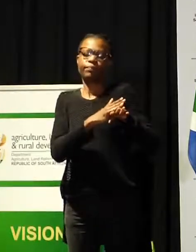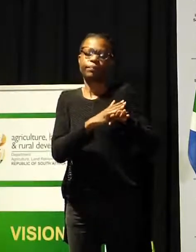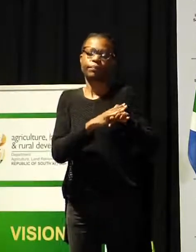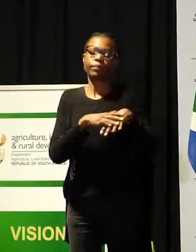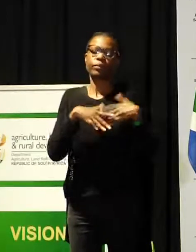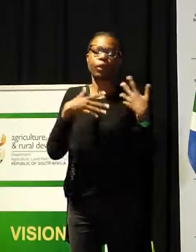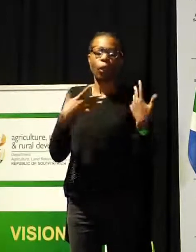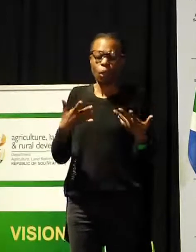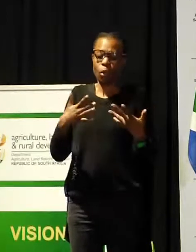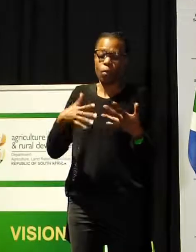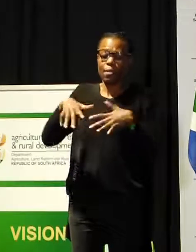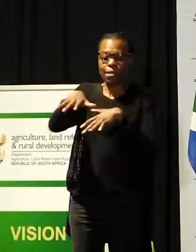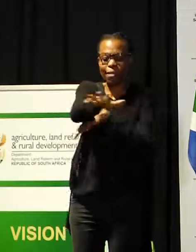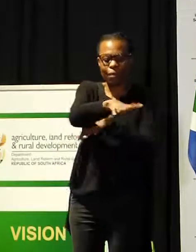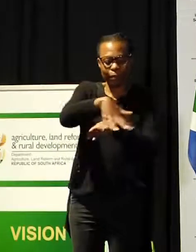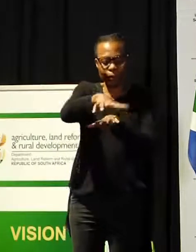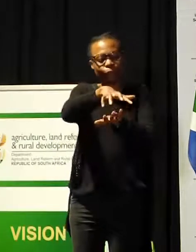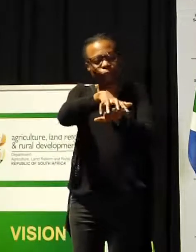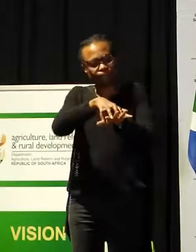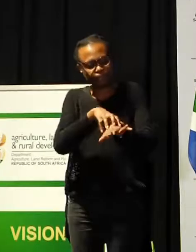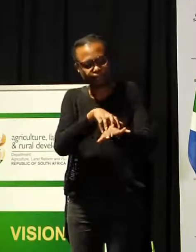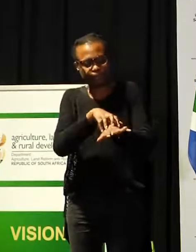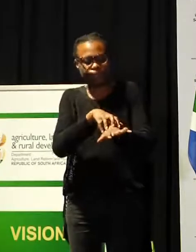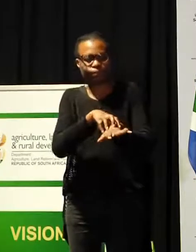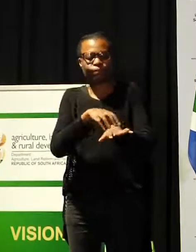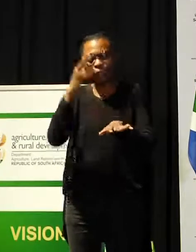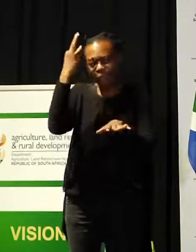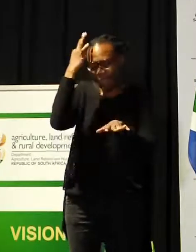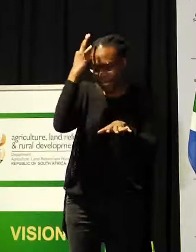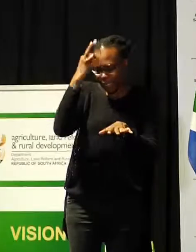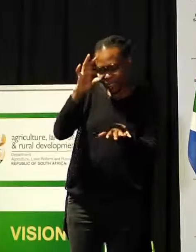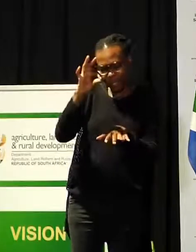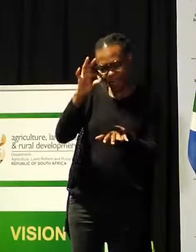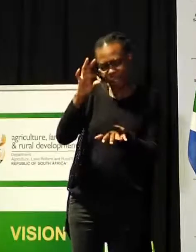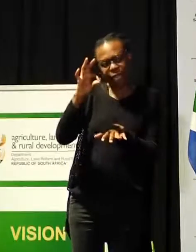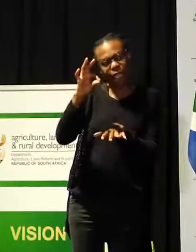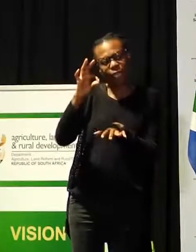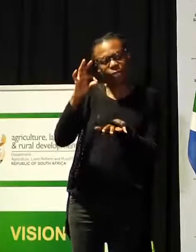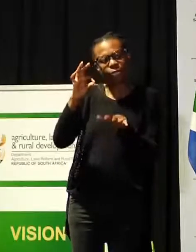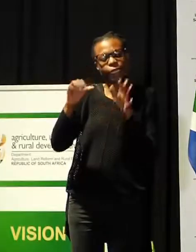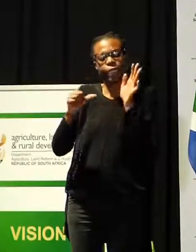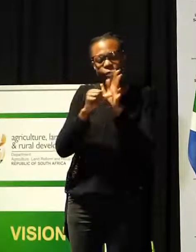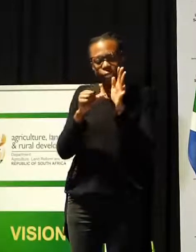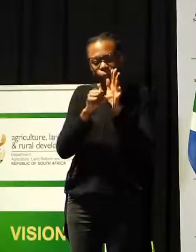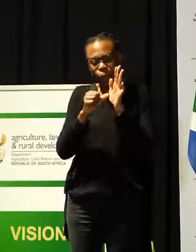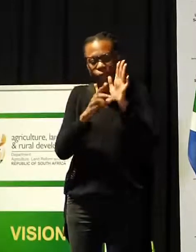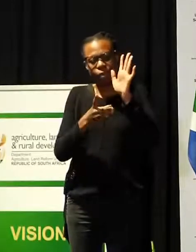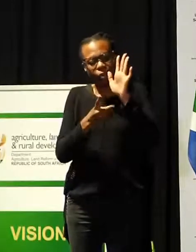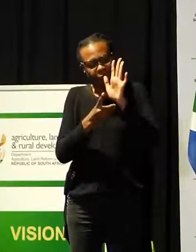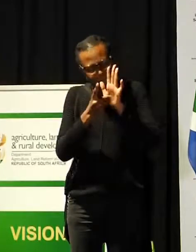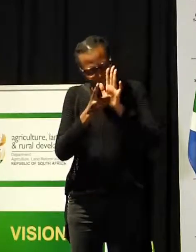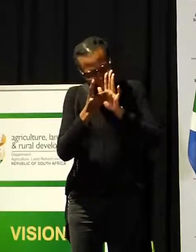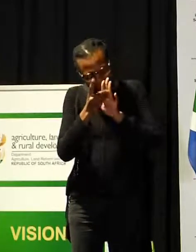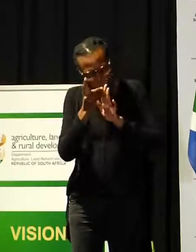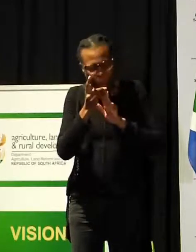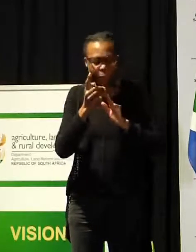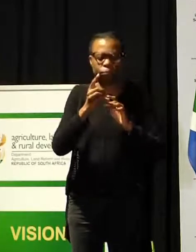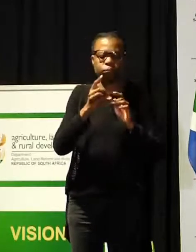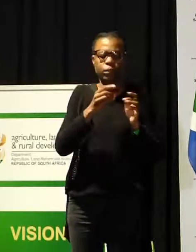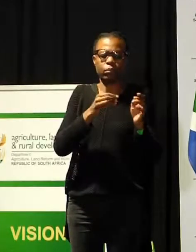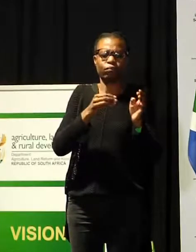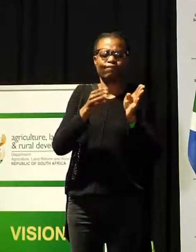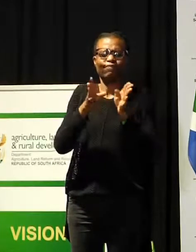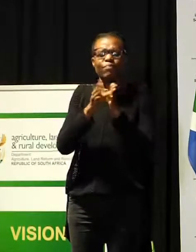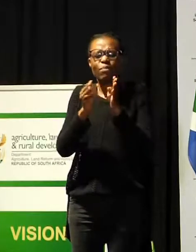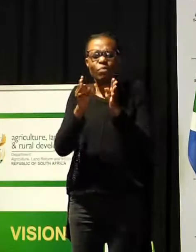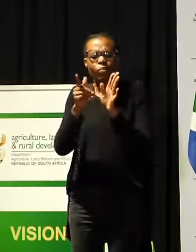communities or rural communities. The state must also put that and develop that into policy and legislation to deal with